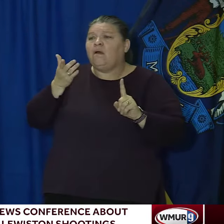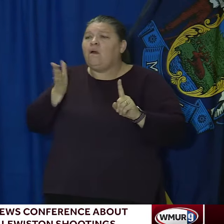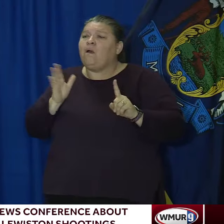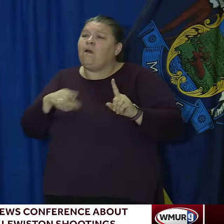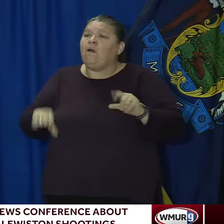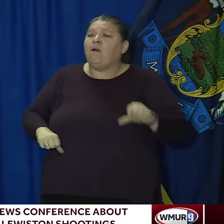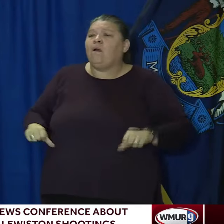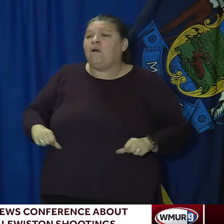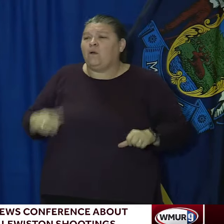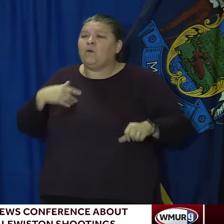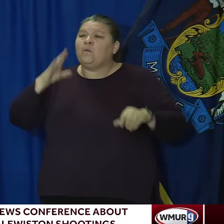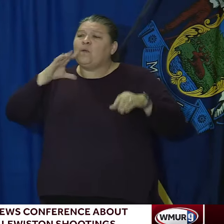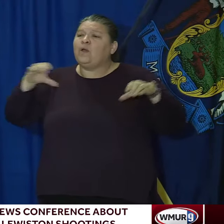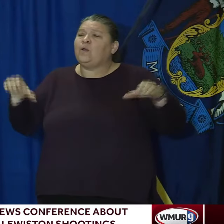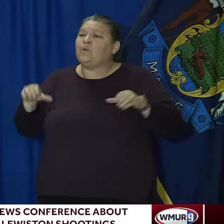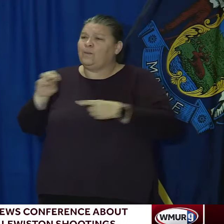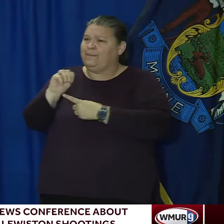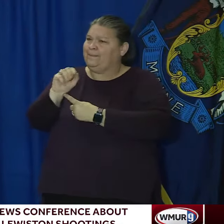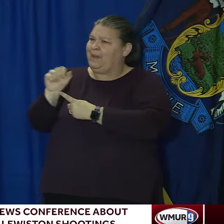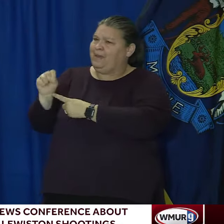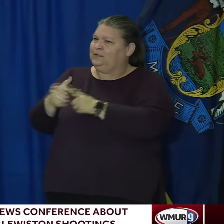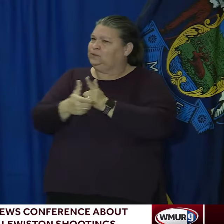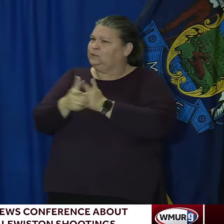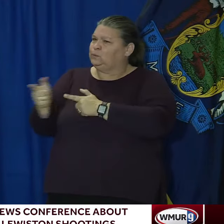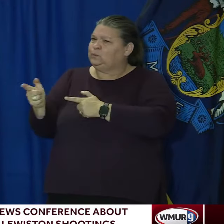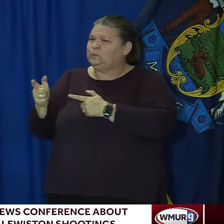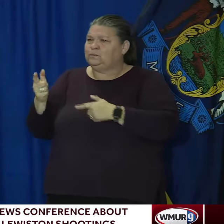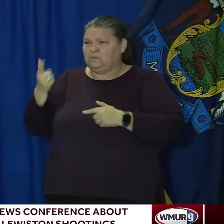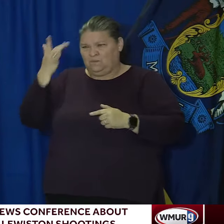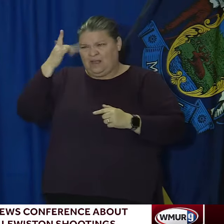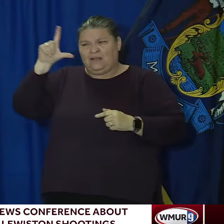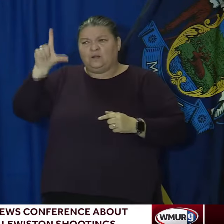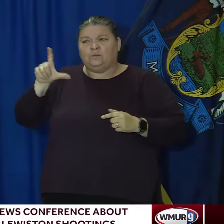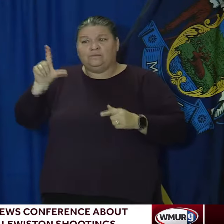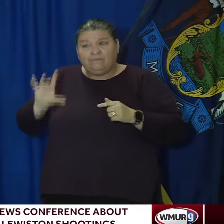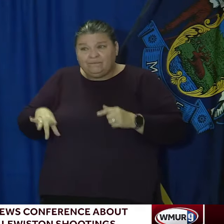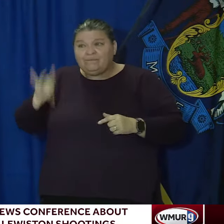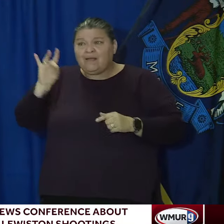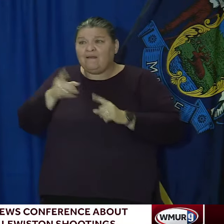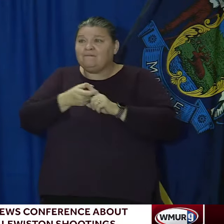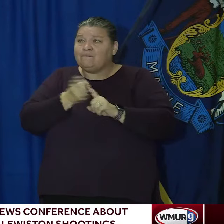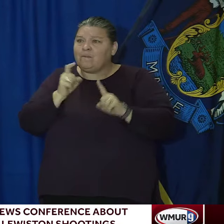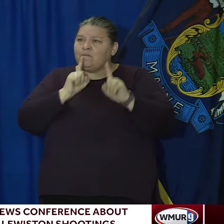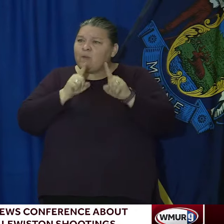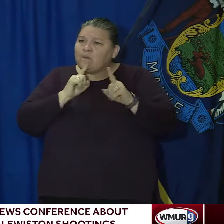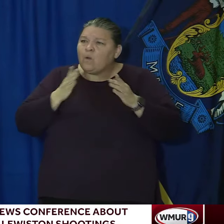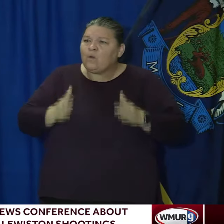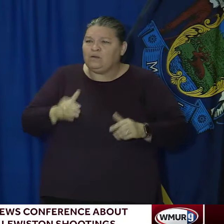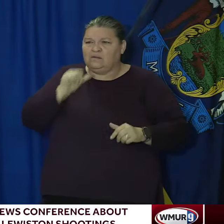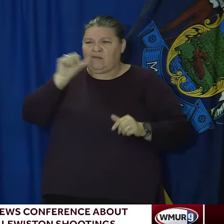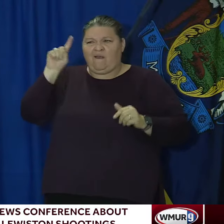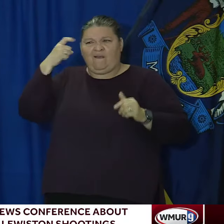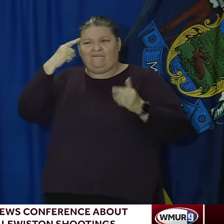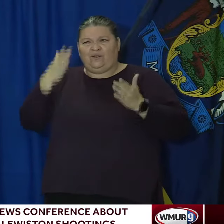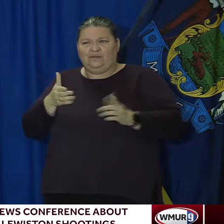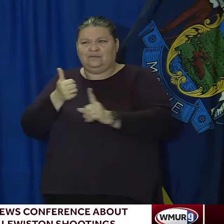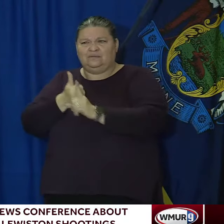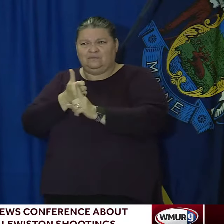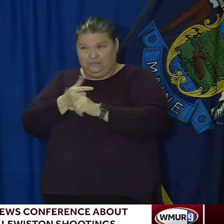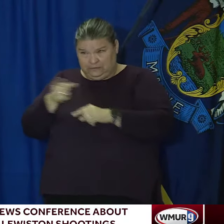from, like you said, reports rather than their governor. Have you seen the sheriff's office police